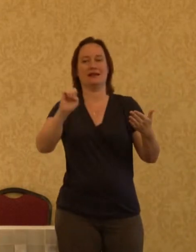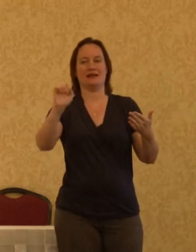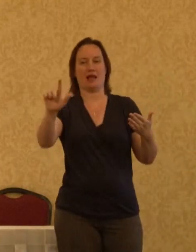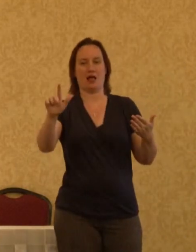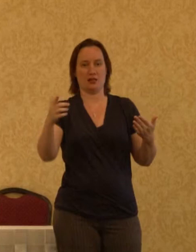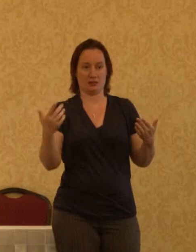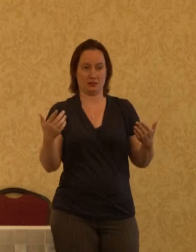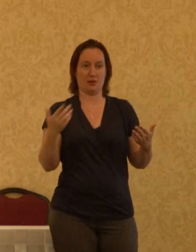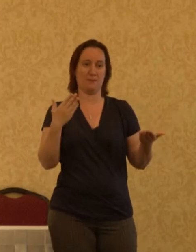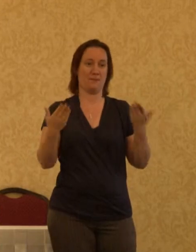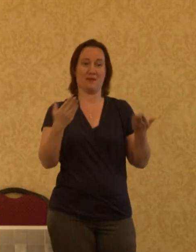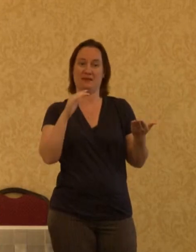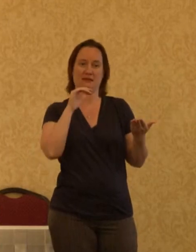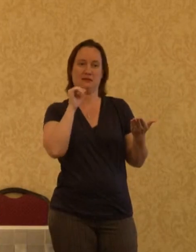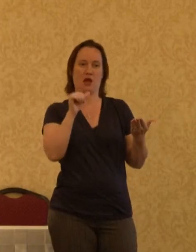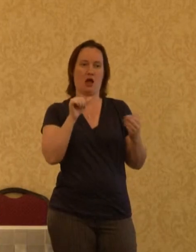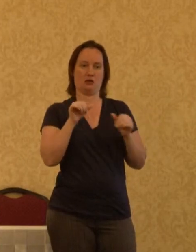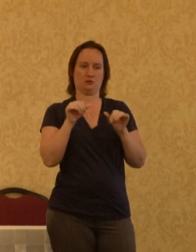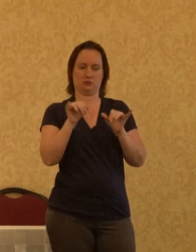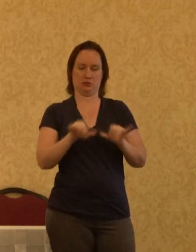It may be inconsistent.